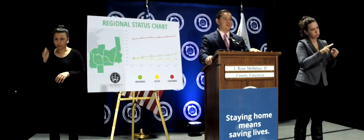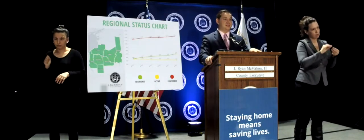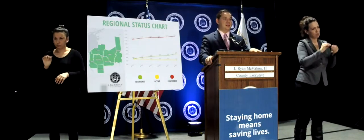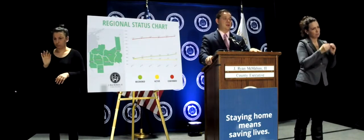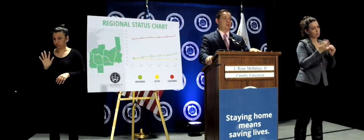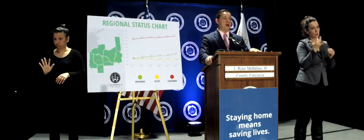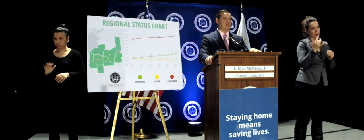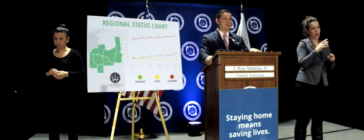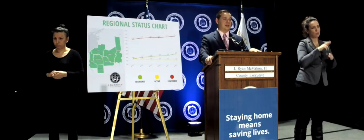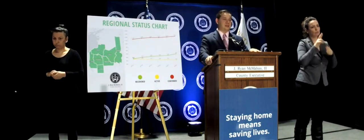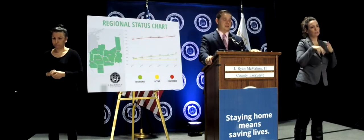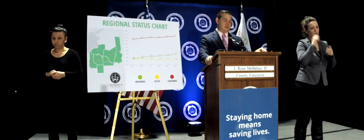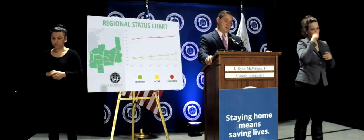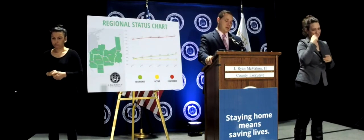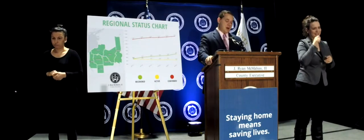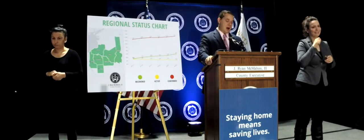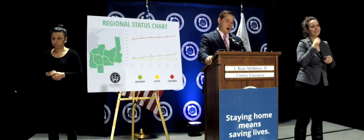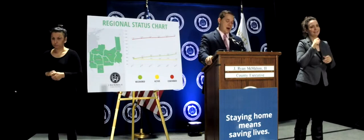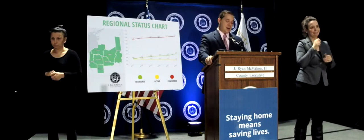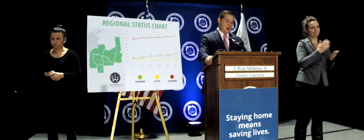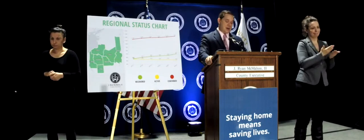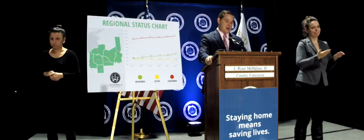specific to this proactive testing.